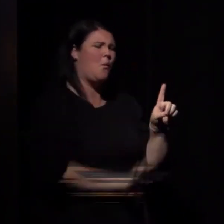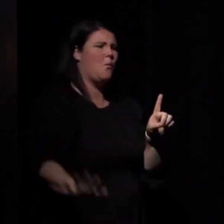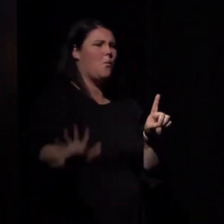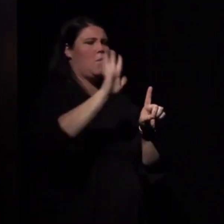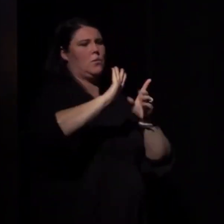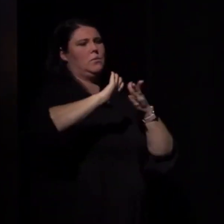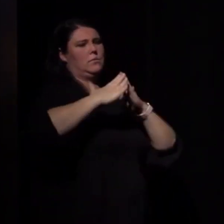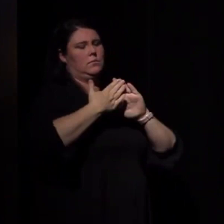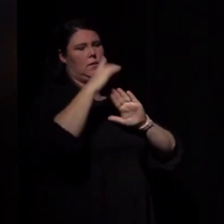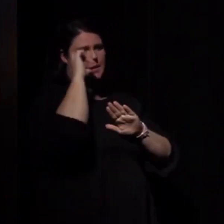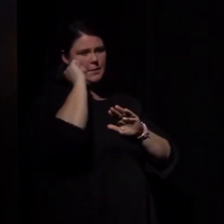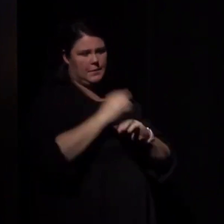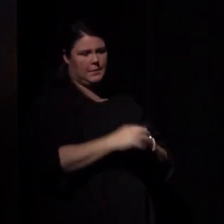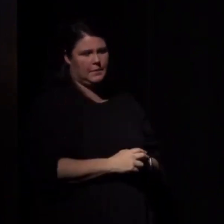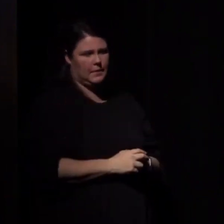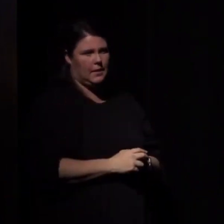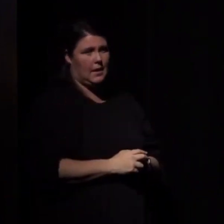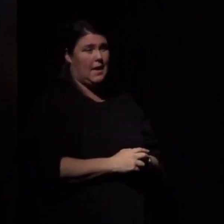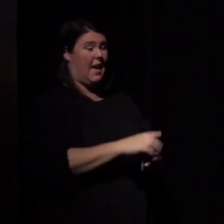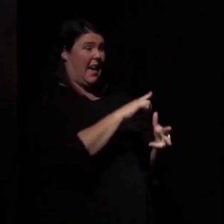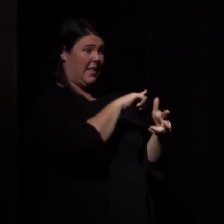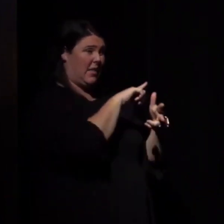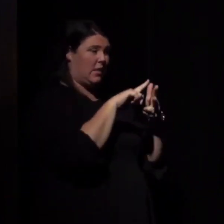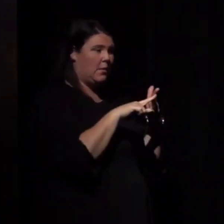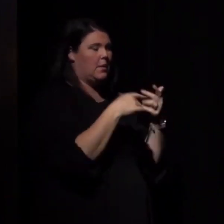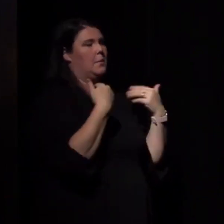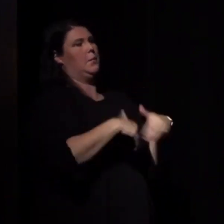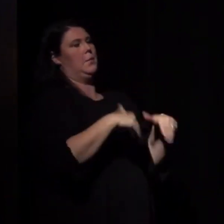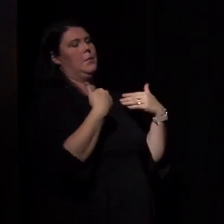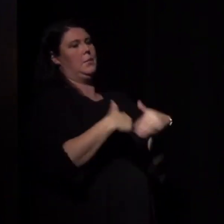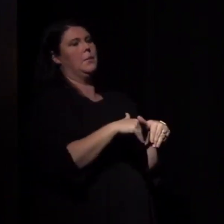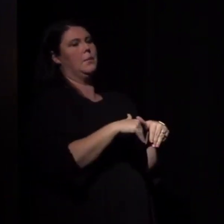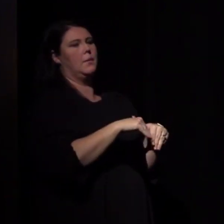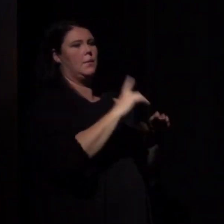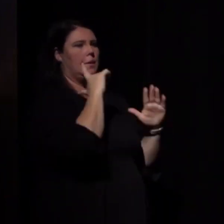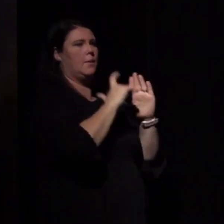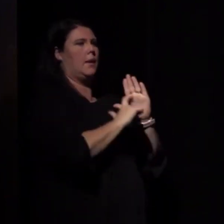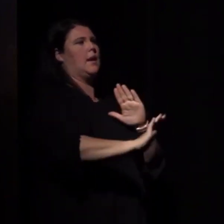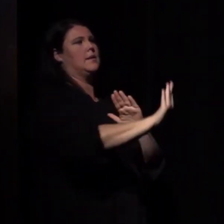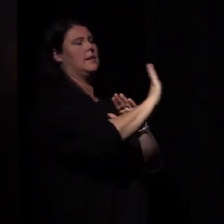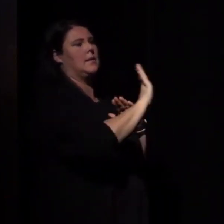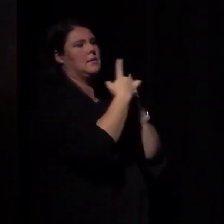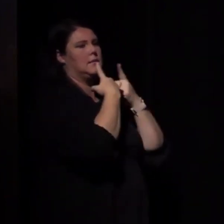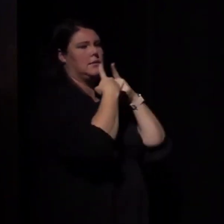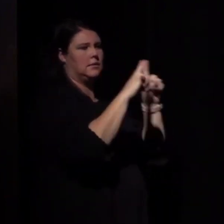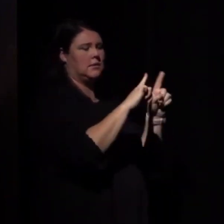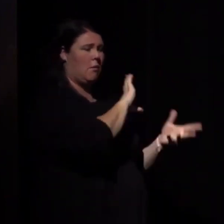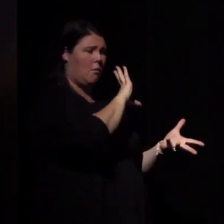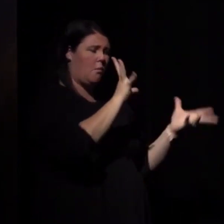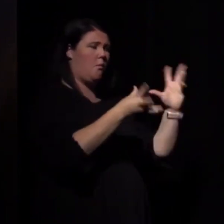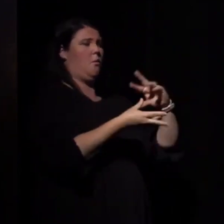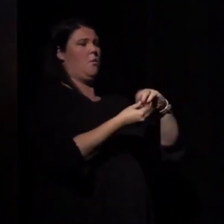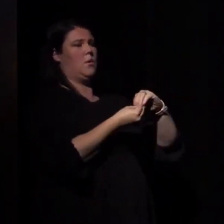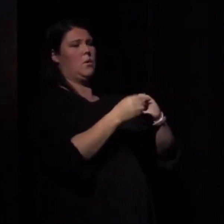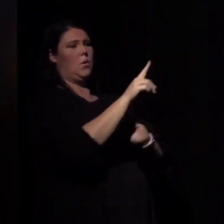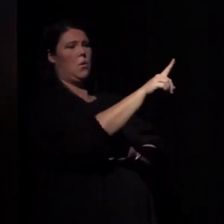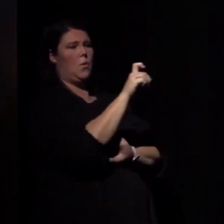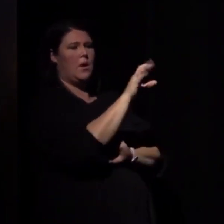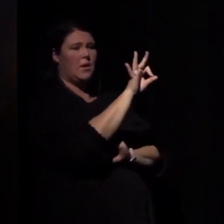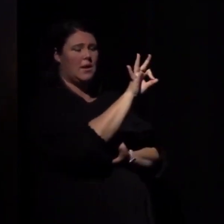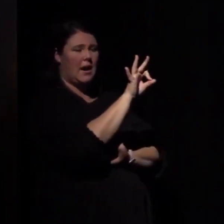of Hamilton. And together, their work was recognized. Together, in total, they had about